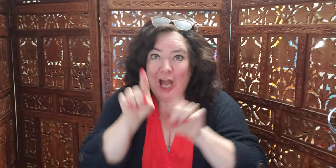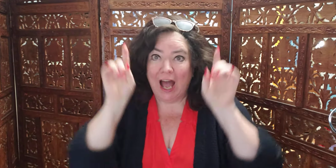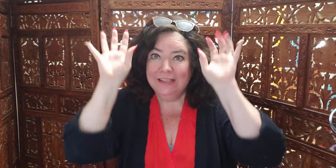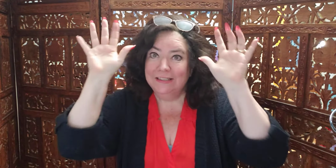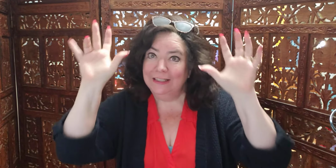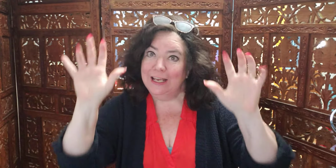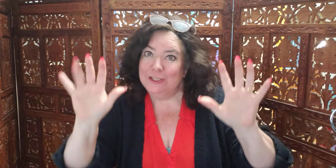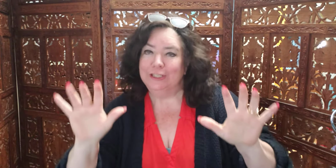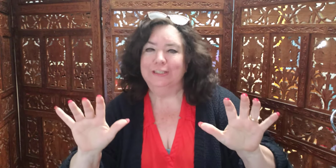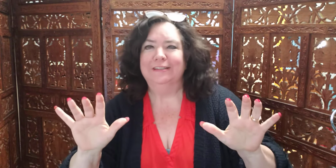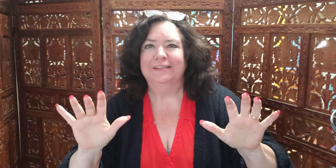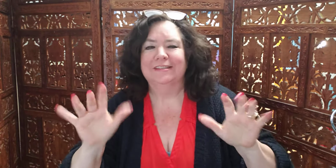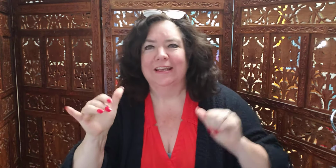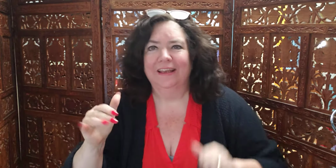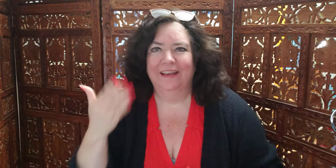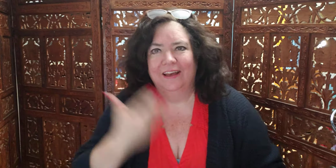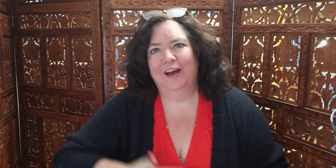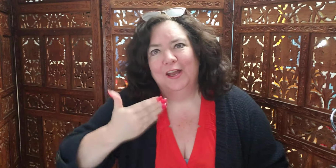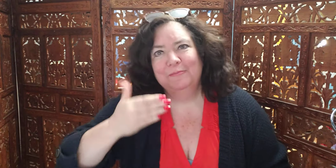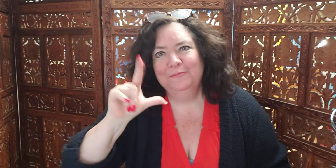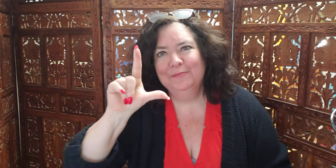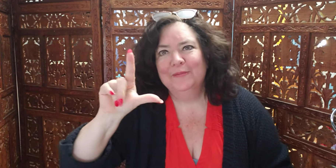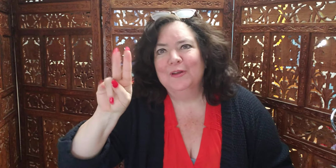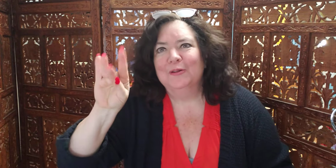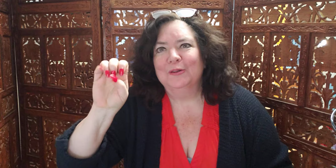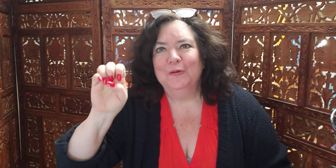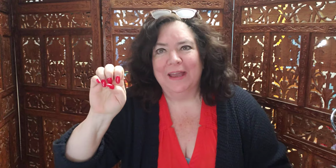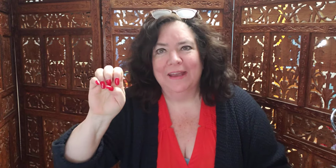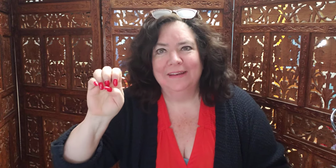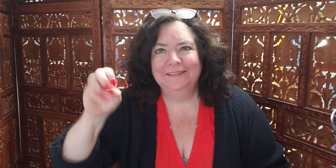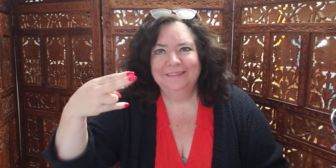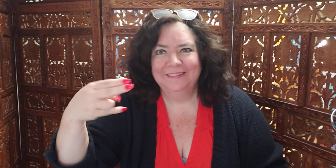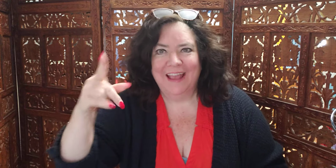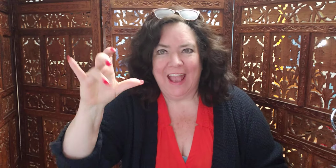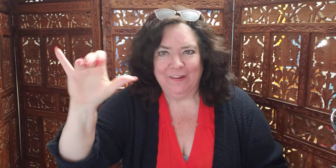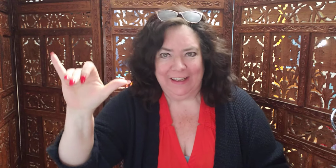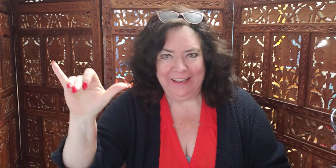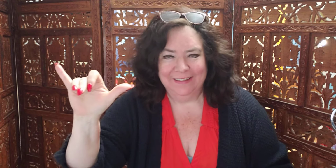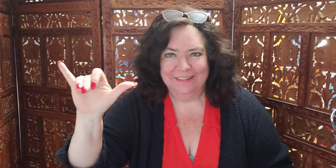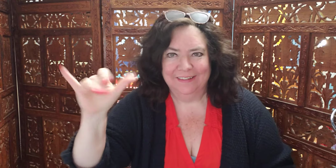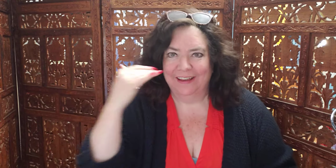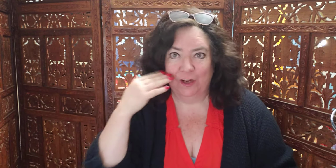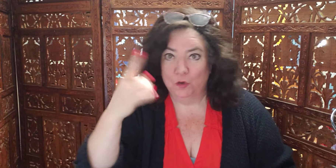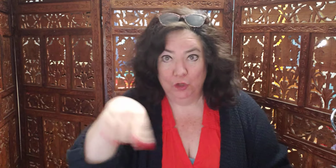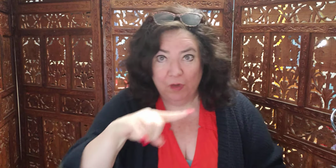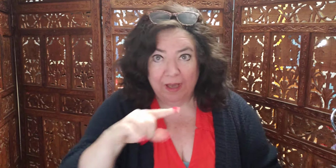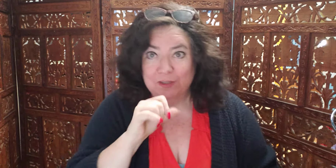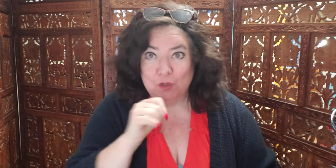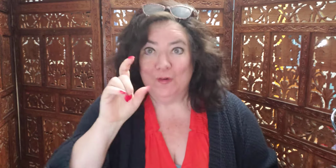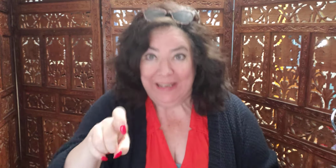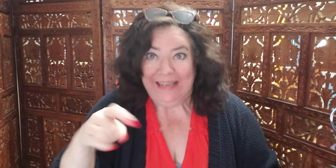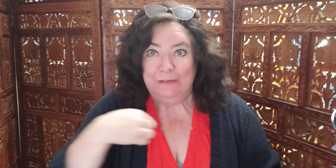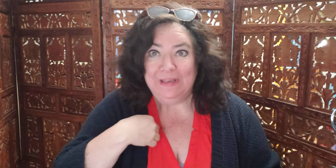from Constellations. I'm Luann Haggerty, and I know you guys don't need me